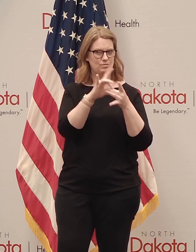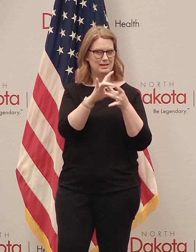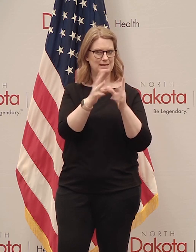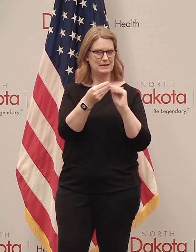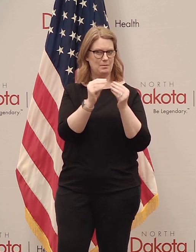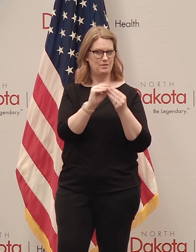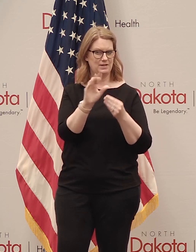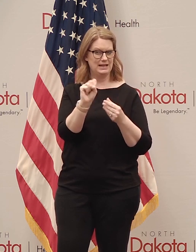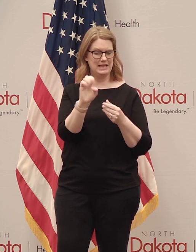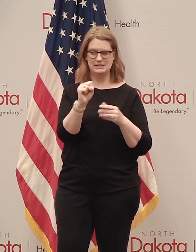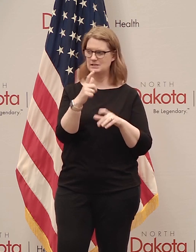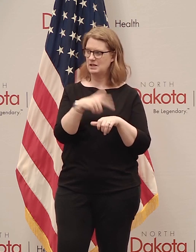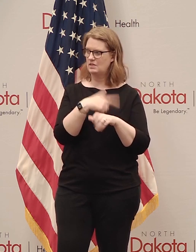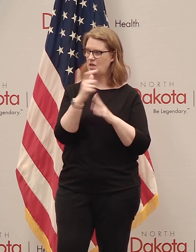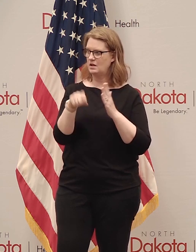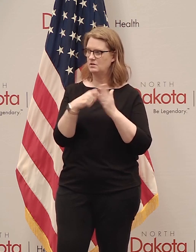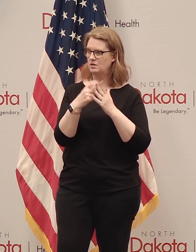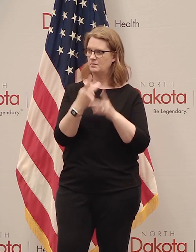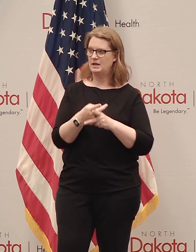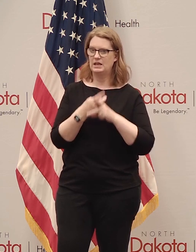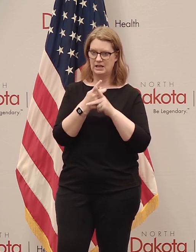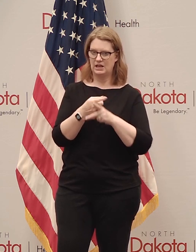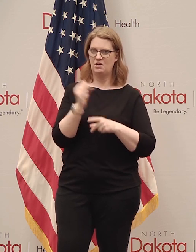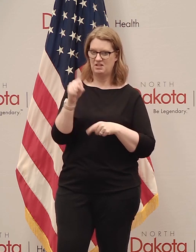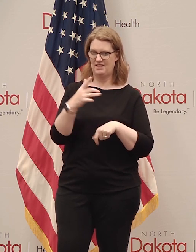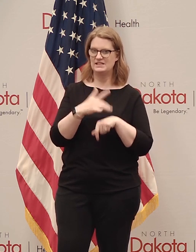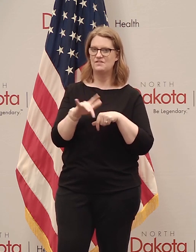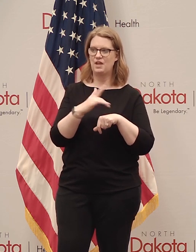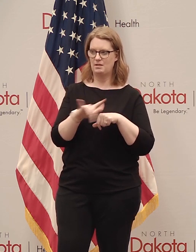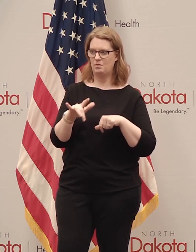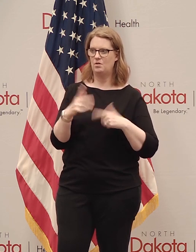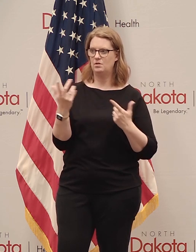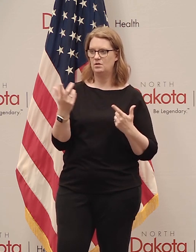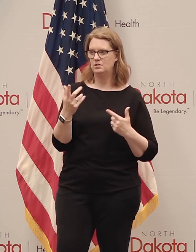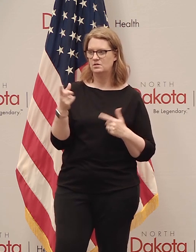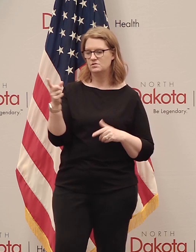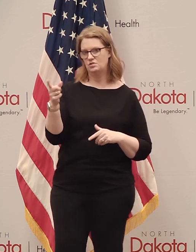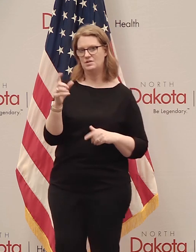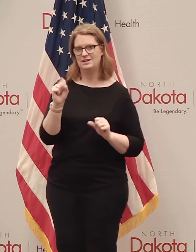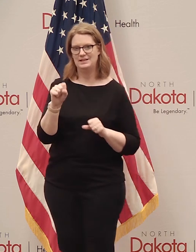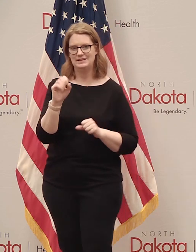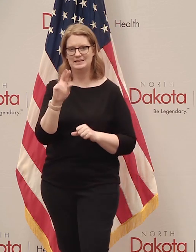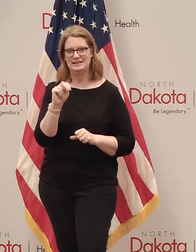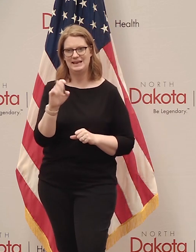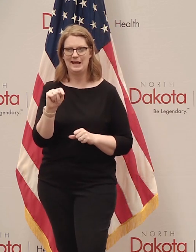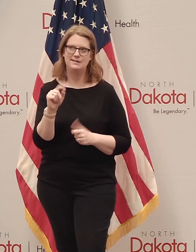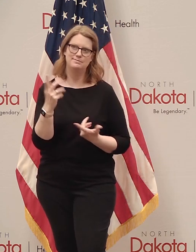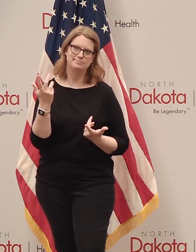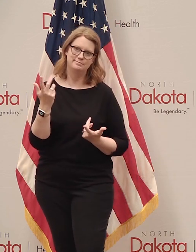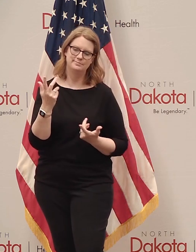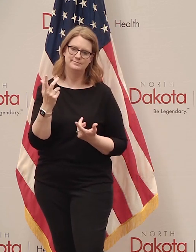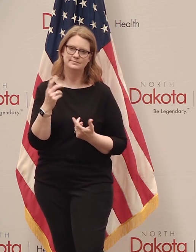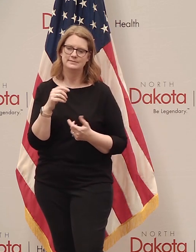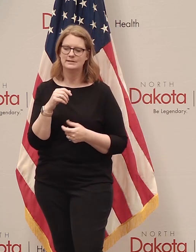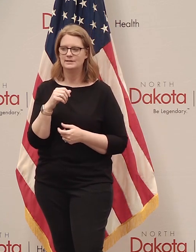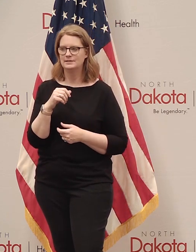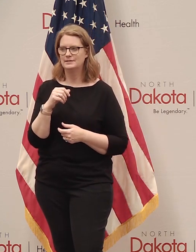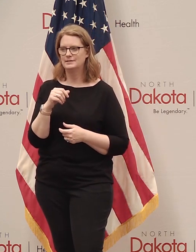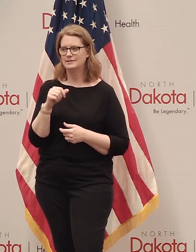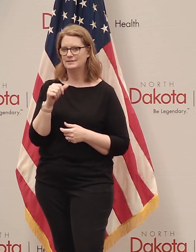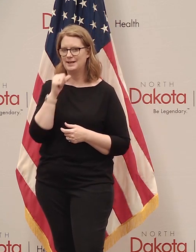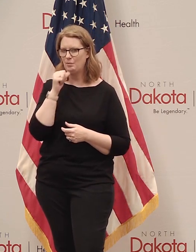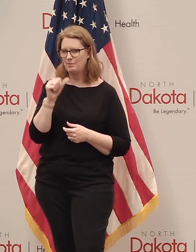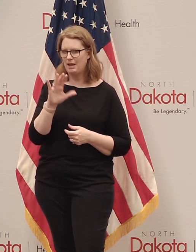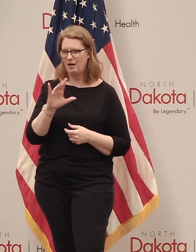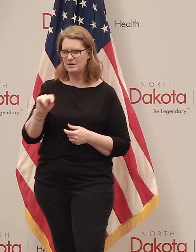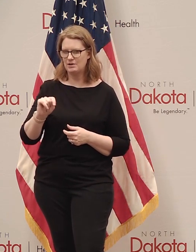of cases that are in long-term care that's out there? And so you could net those out, because those, I wouldn't call those, for Scott, I wouldn't call those contact